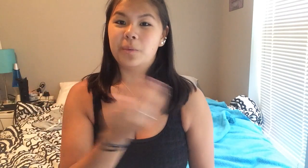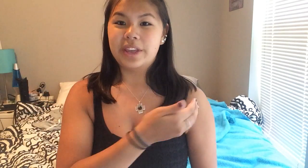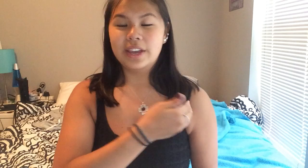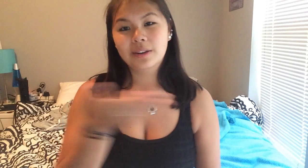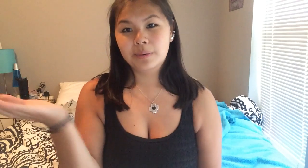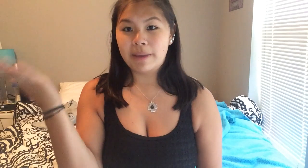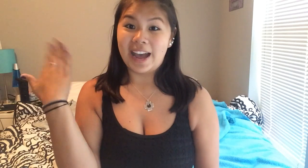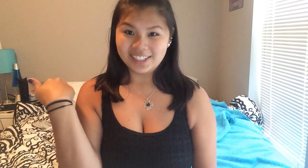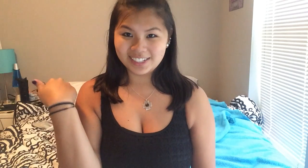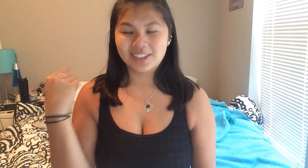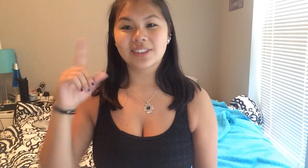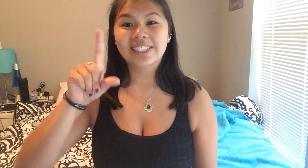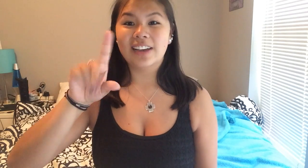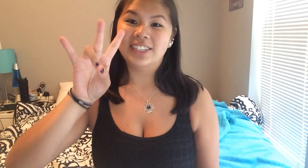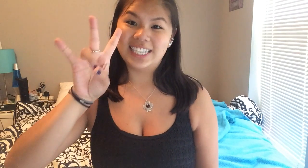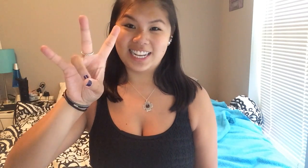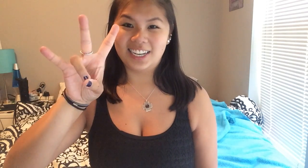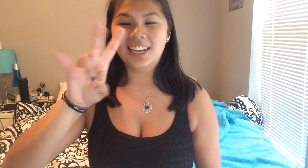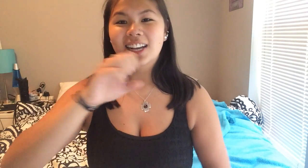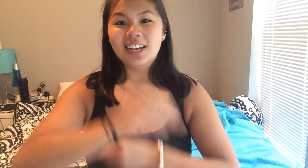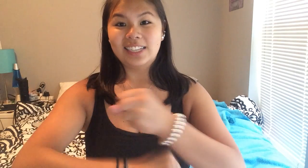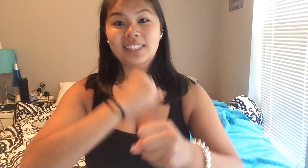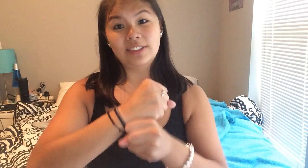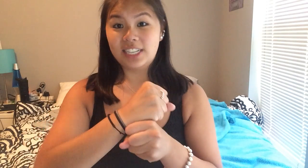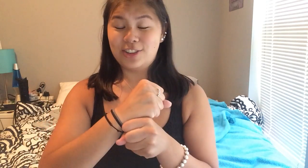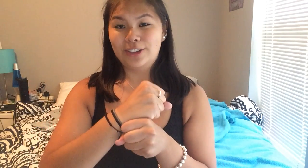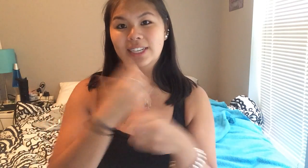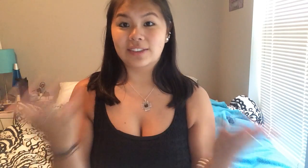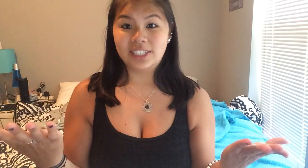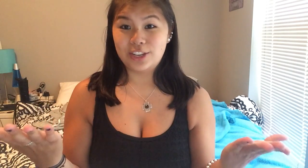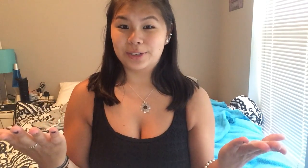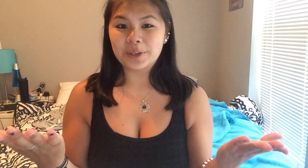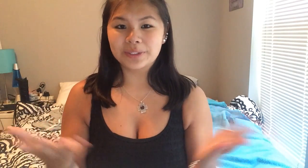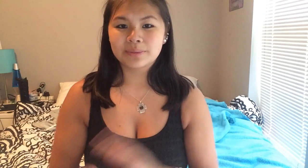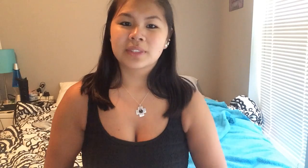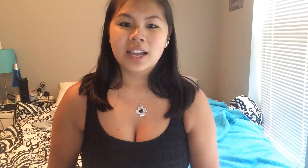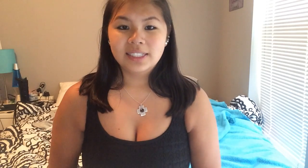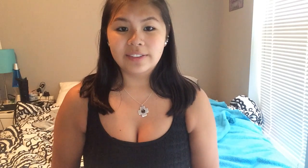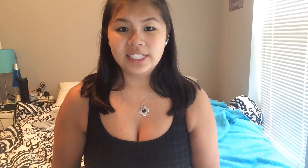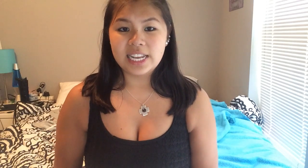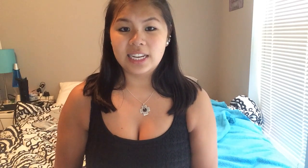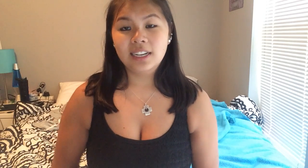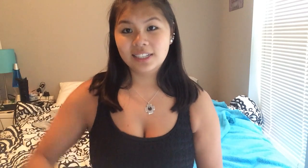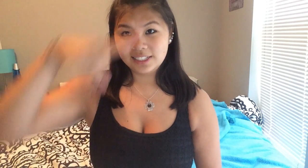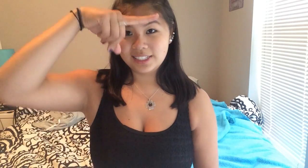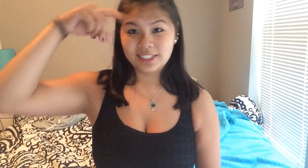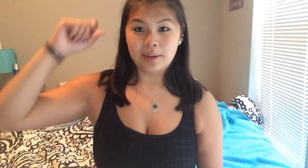We passed. We're 17. I said 17 years, like 17 years old. 17,